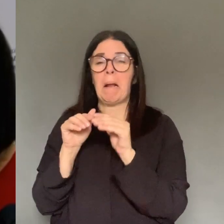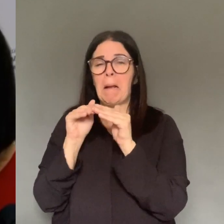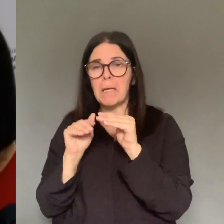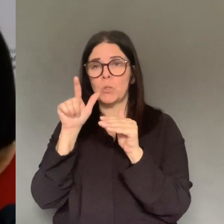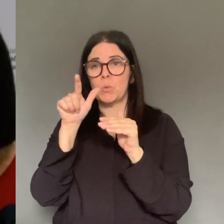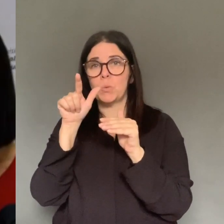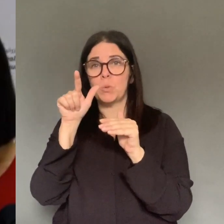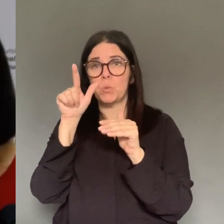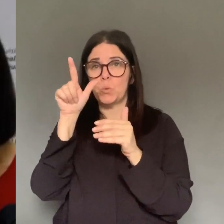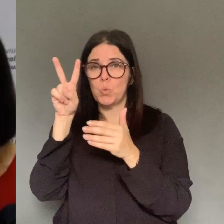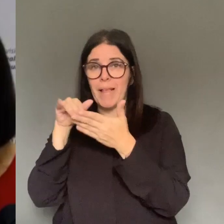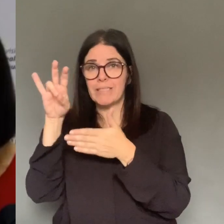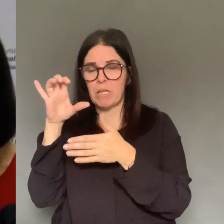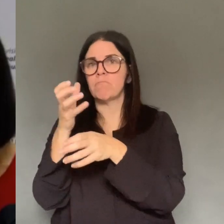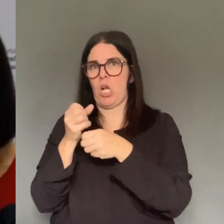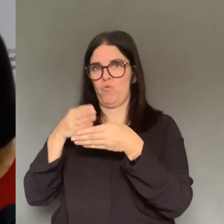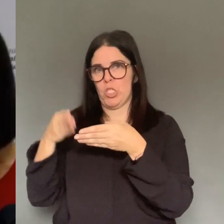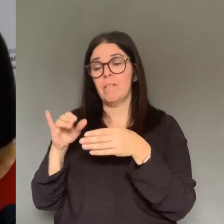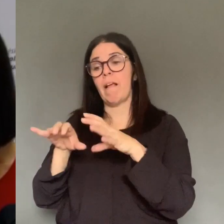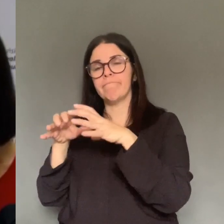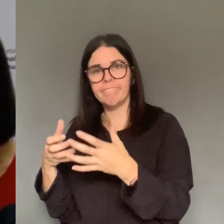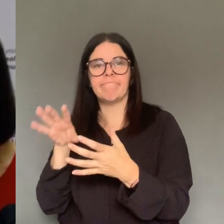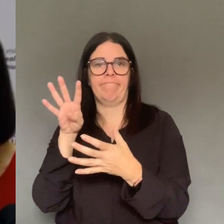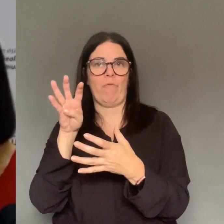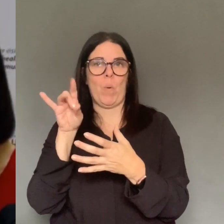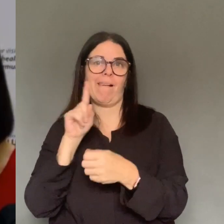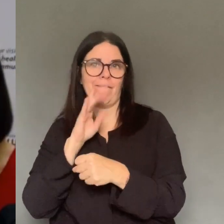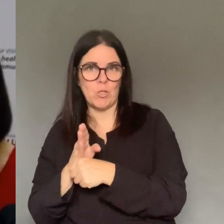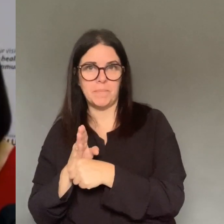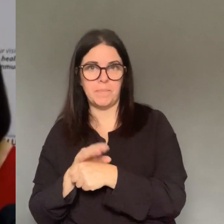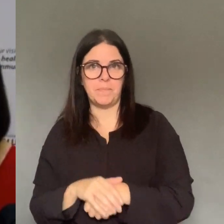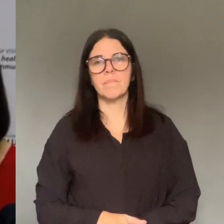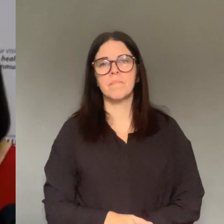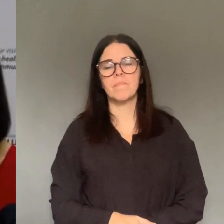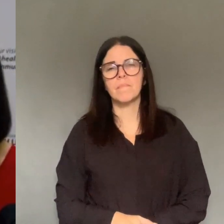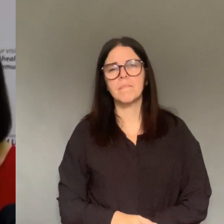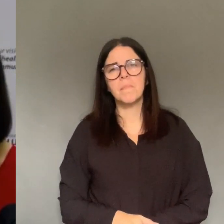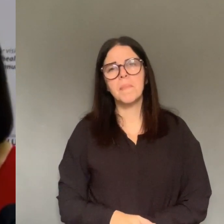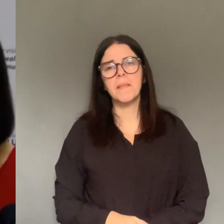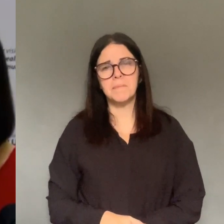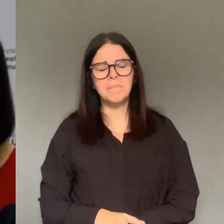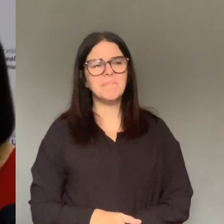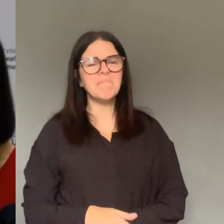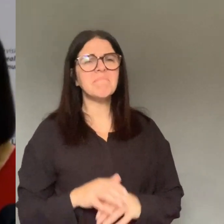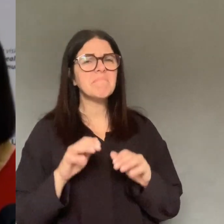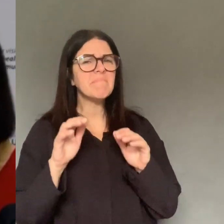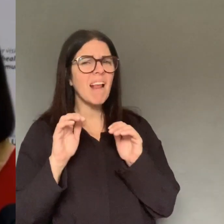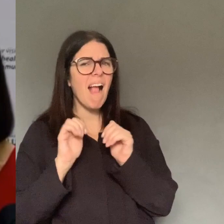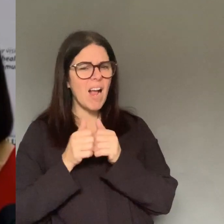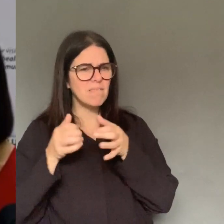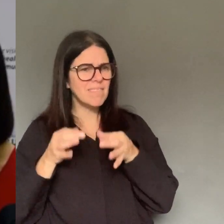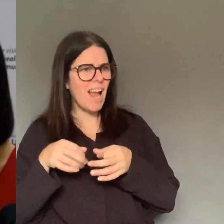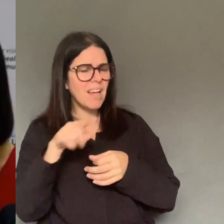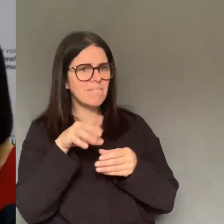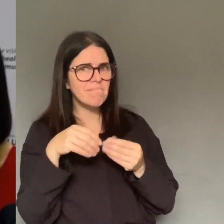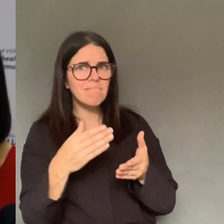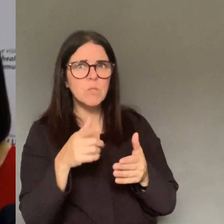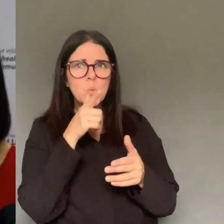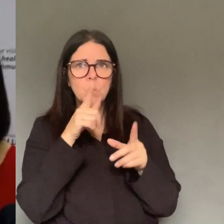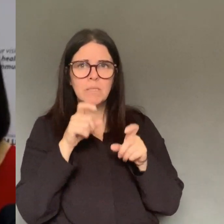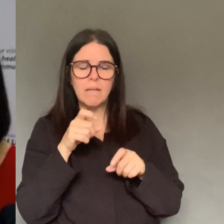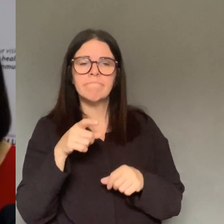these testing guidelines have been updated with an emphasis on testing symptomatic residents of long-term care and retirement